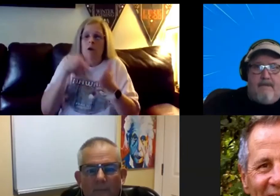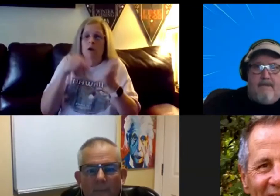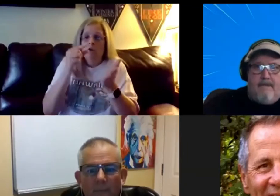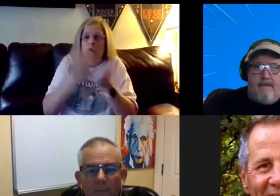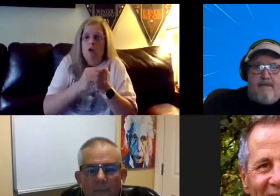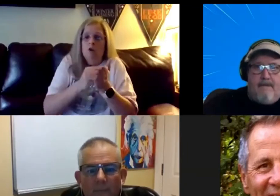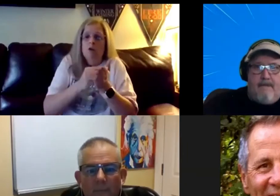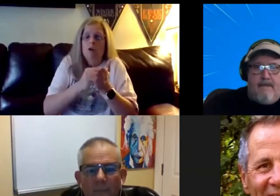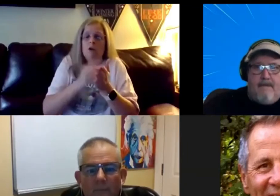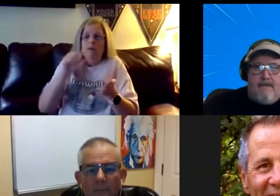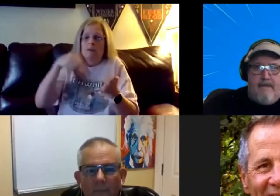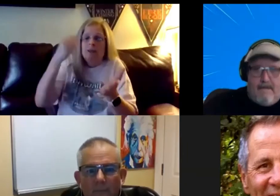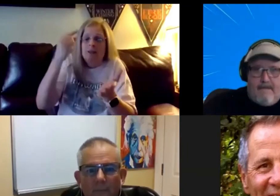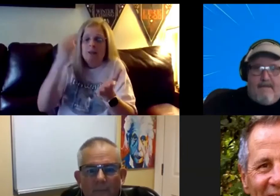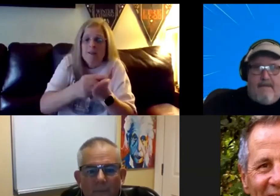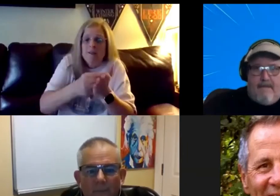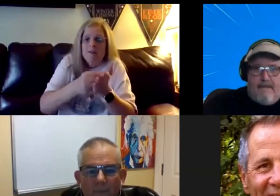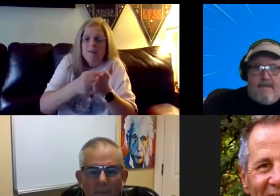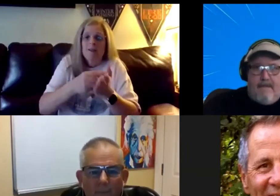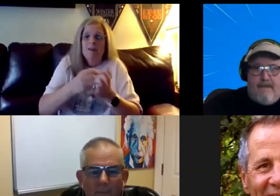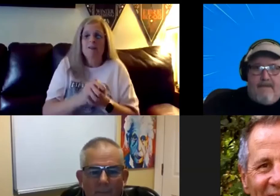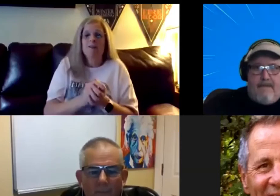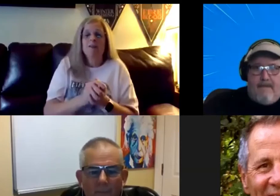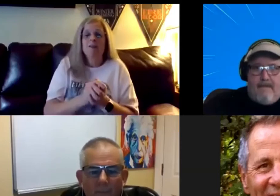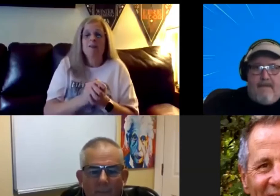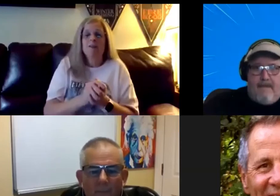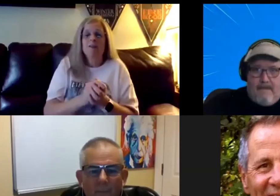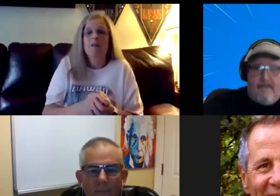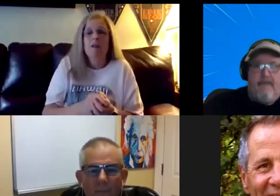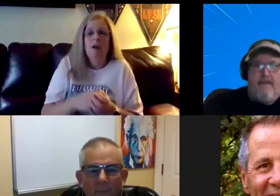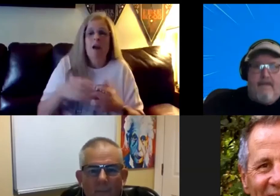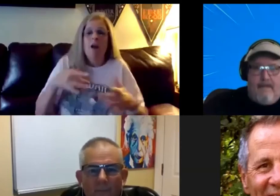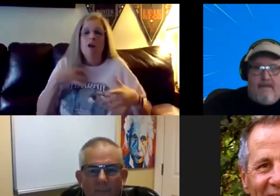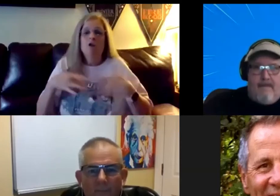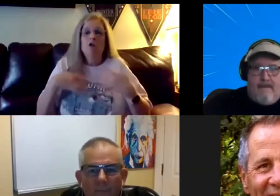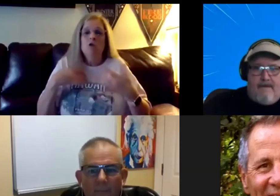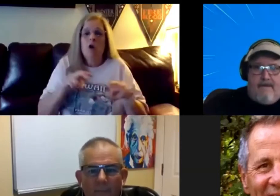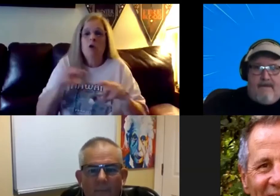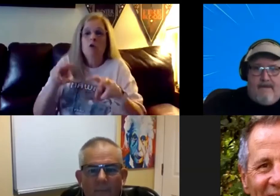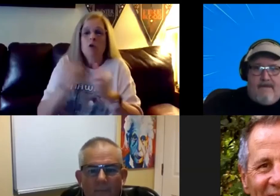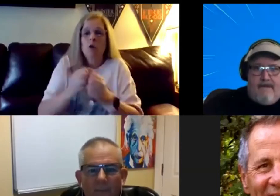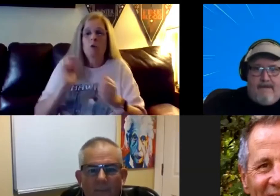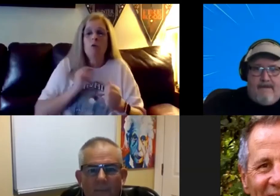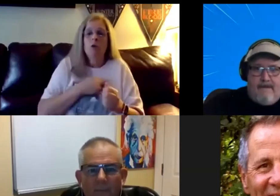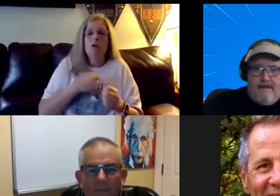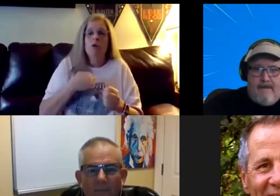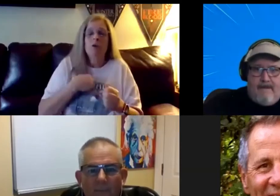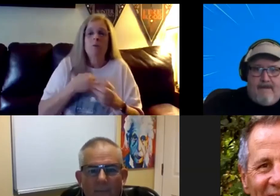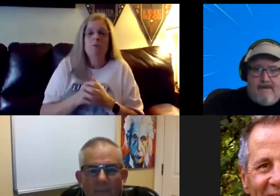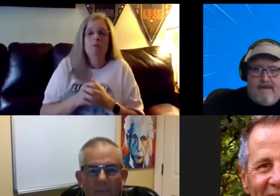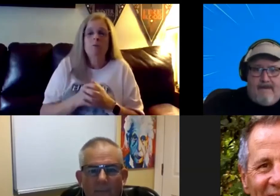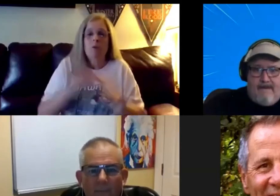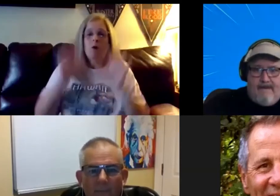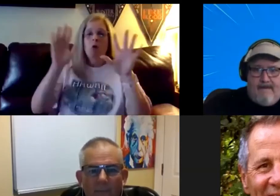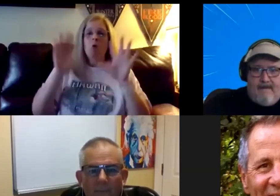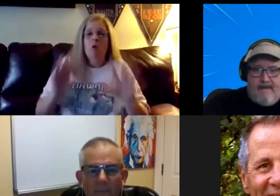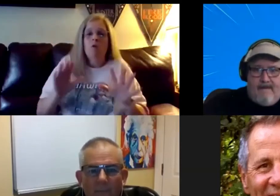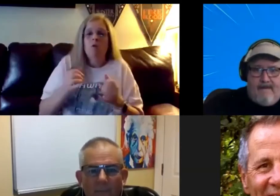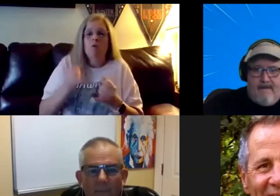It's guaranteed. And enjoy the journey with me. It's been the most wonderful last